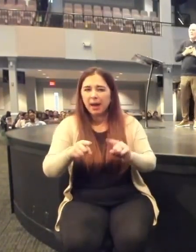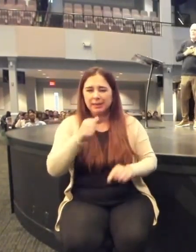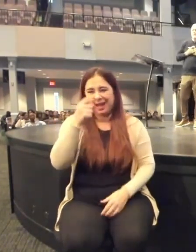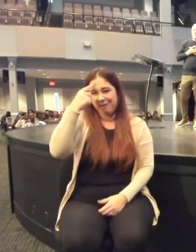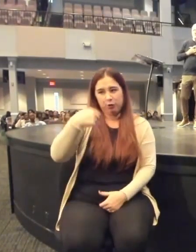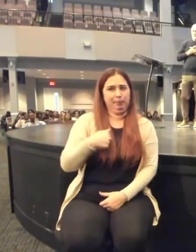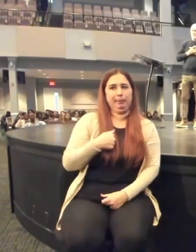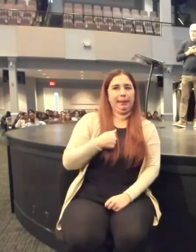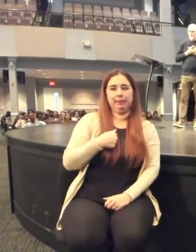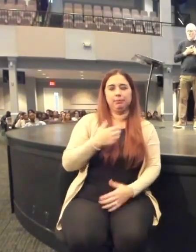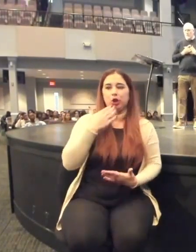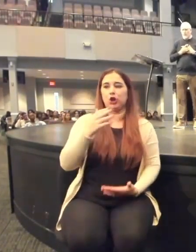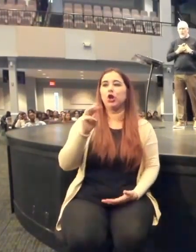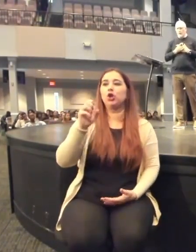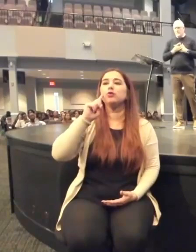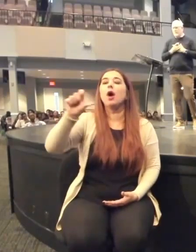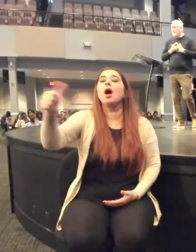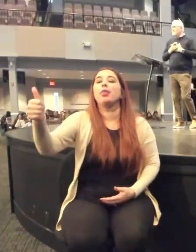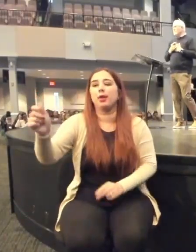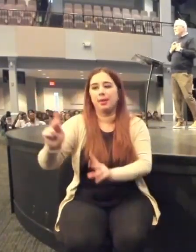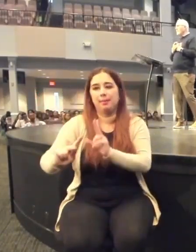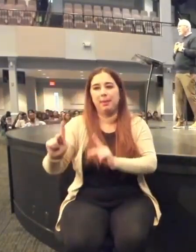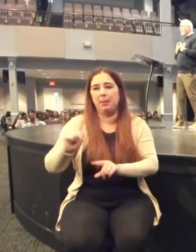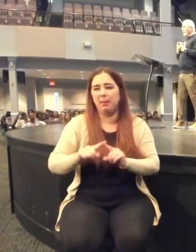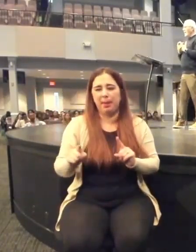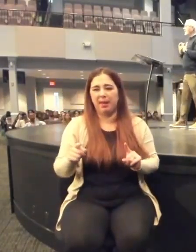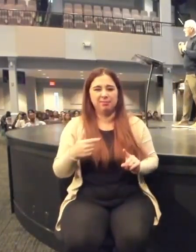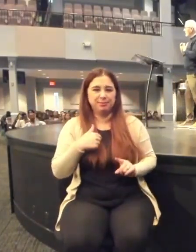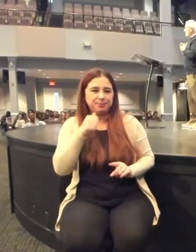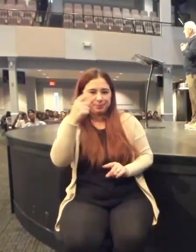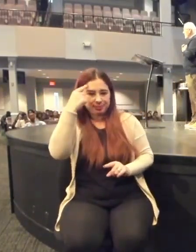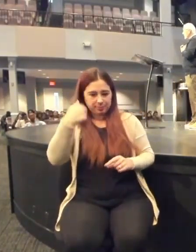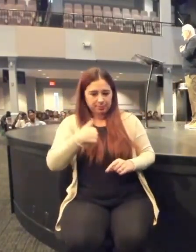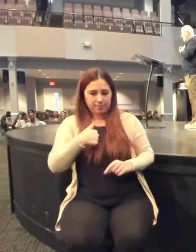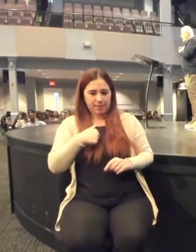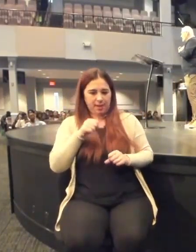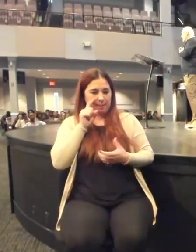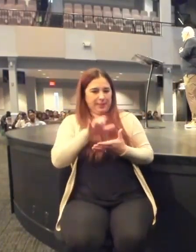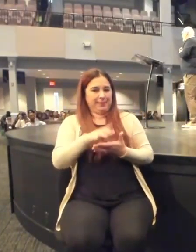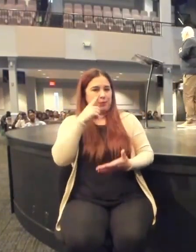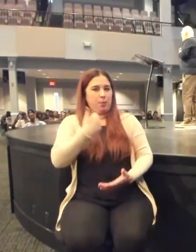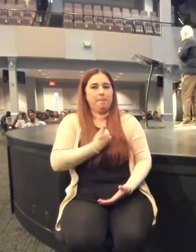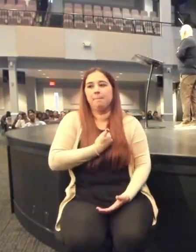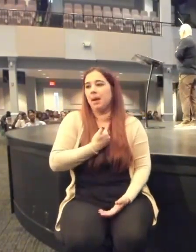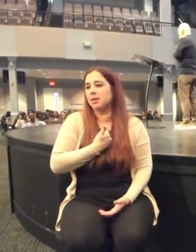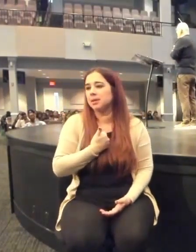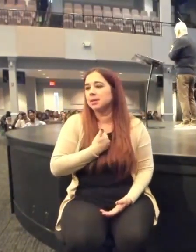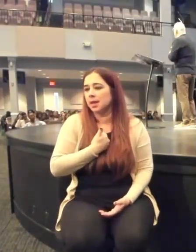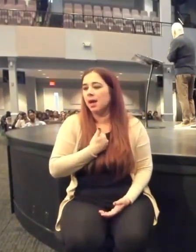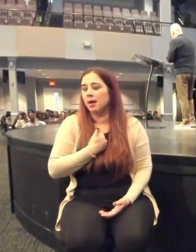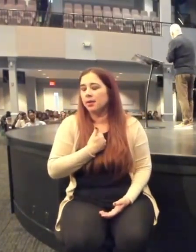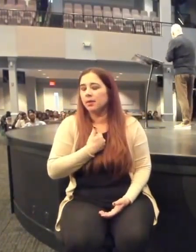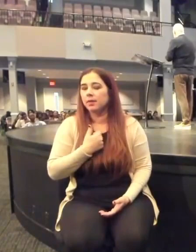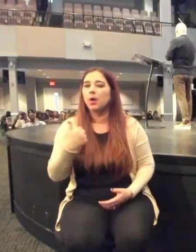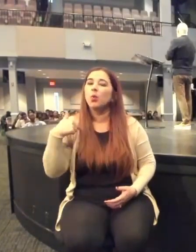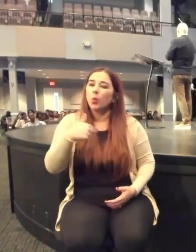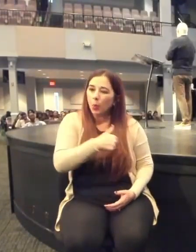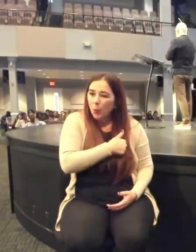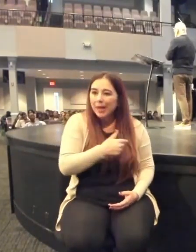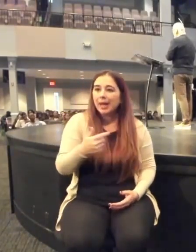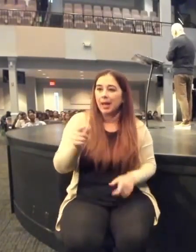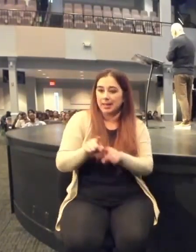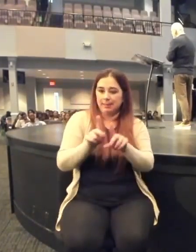me. It's good news for somebody else, but I'm not sure if I can really believe it for myself. And we have this tendency